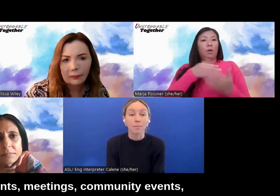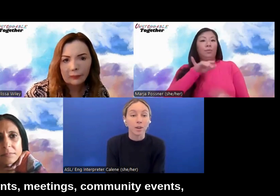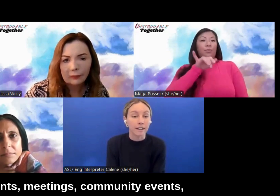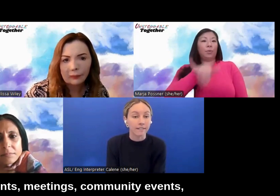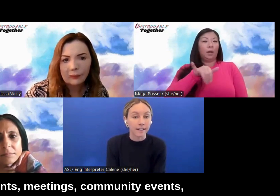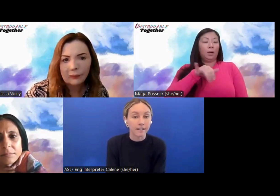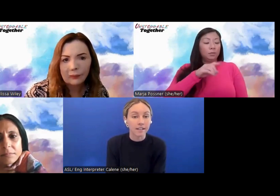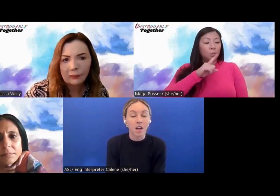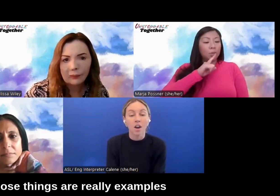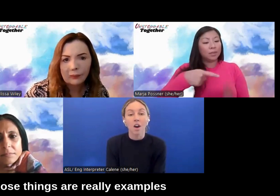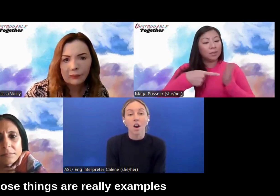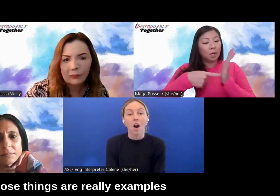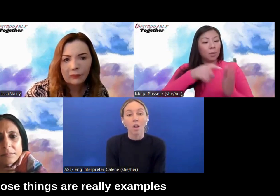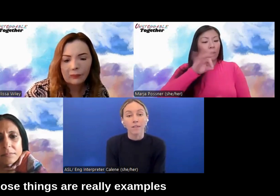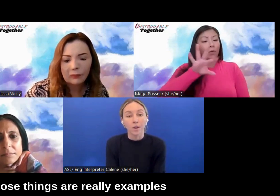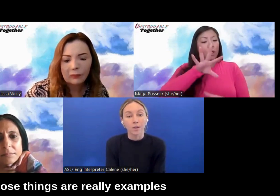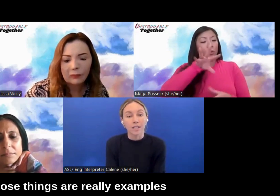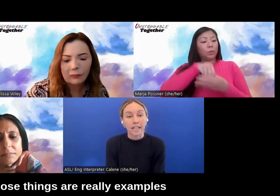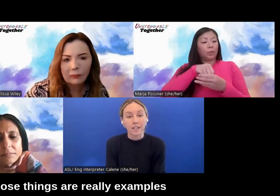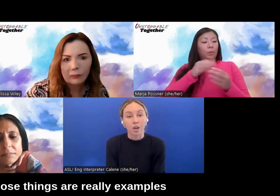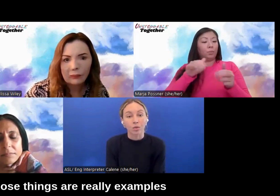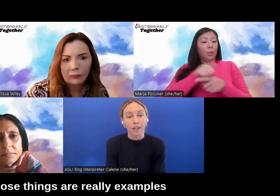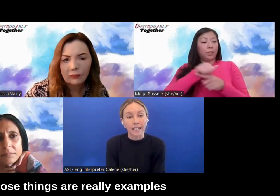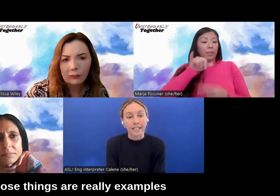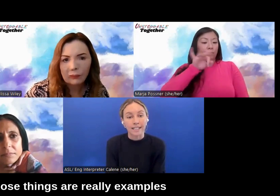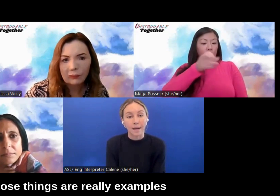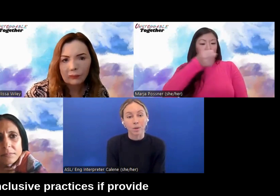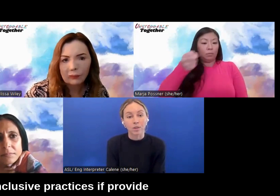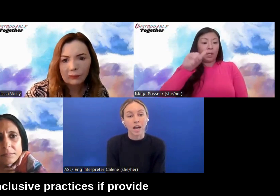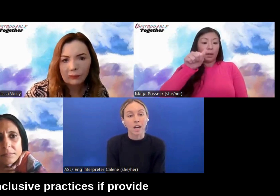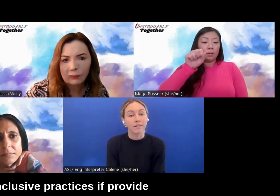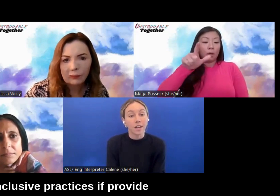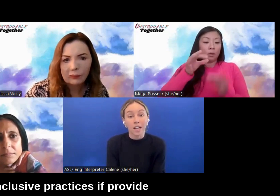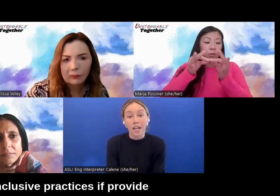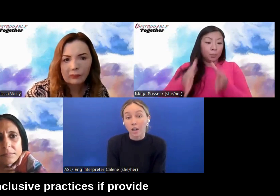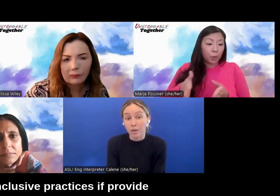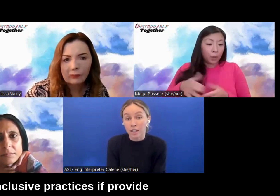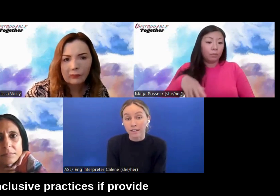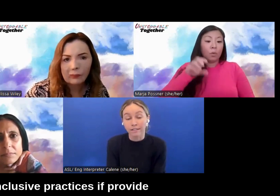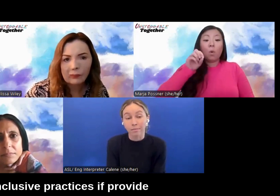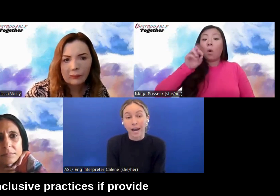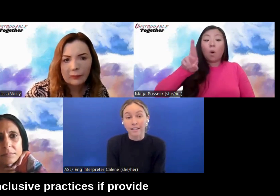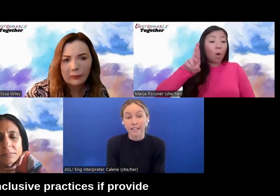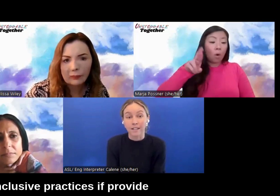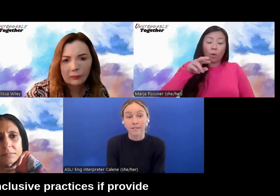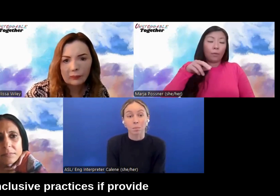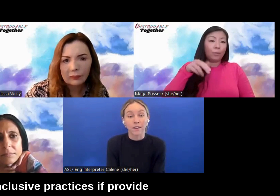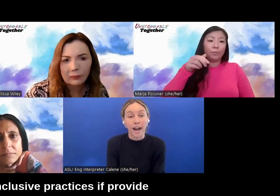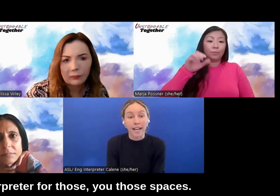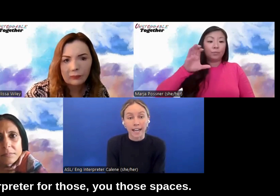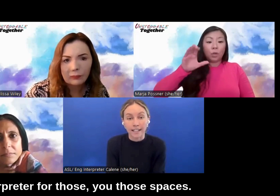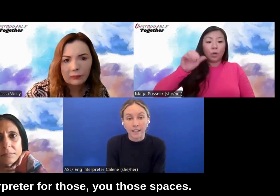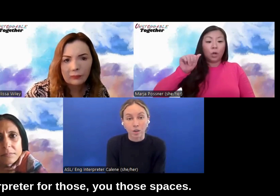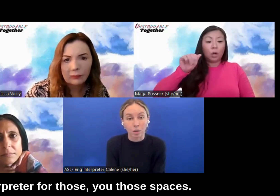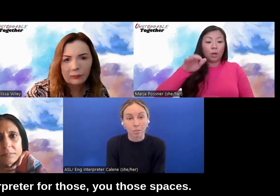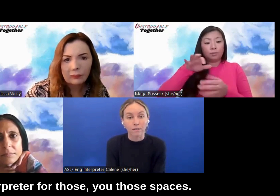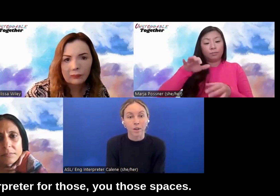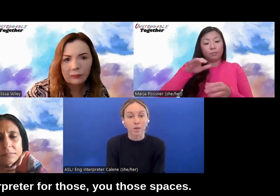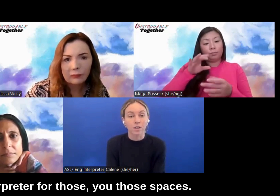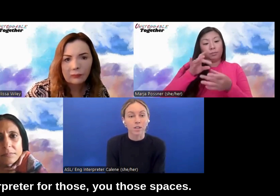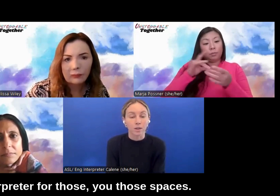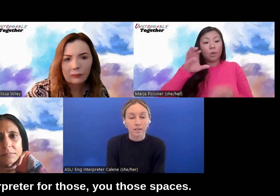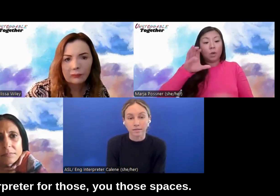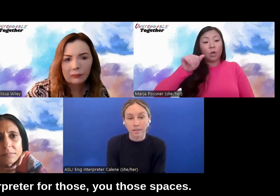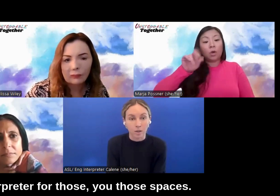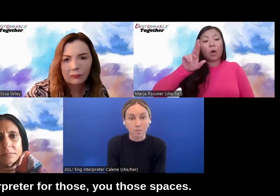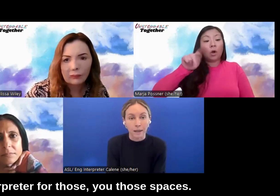meetings, community events. All of those things are really examples of inclusive practices if you provide an ASL interpreter